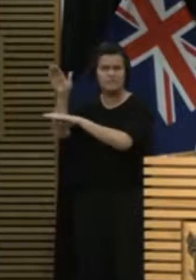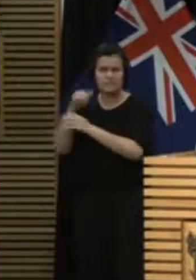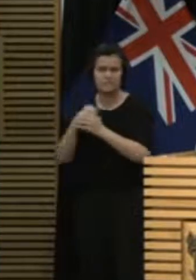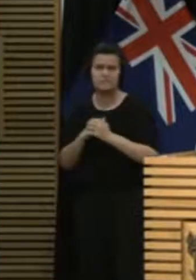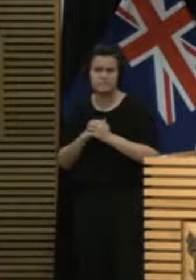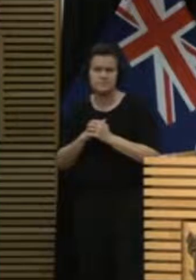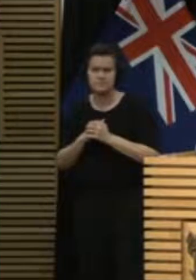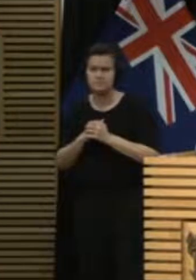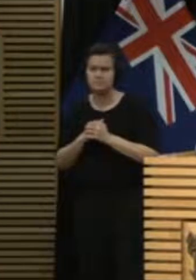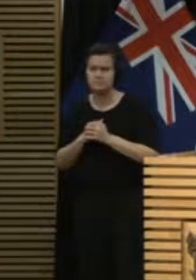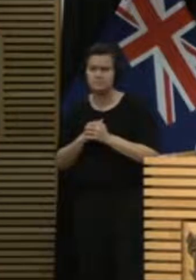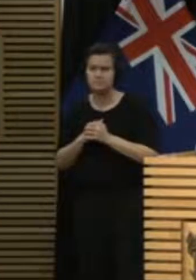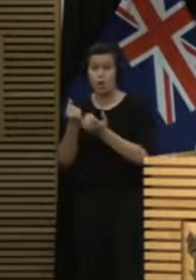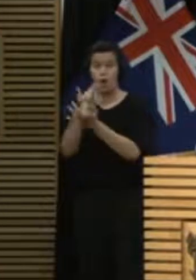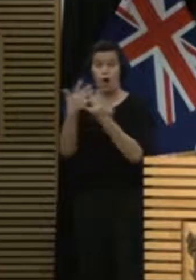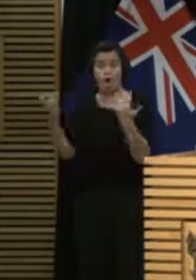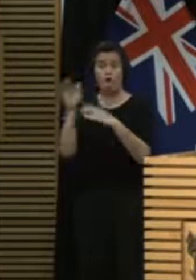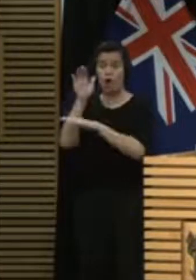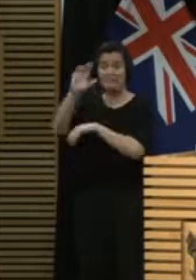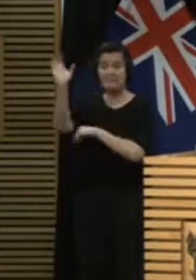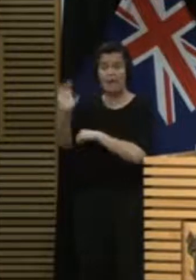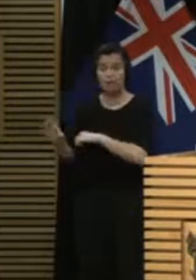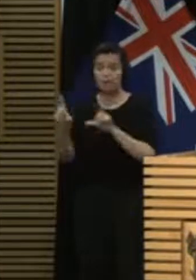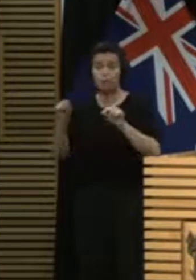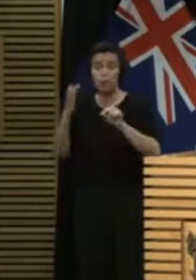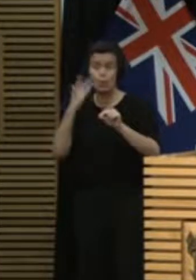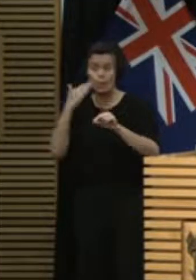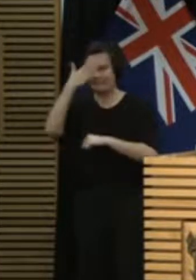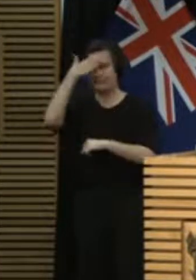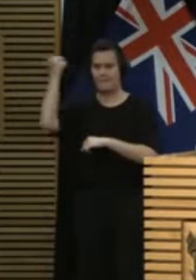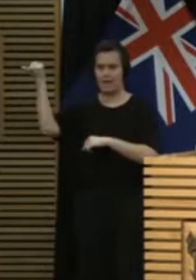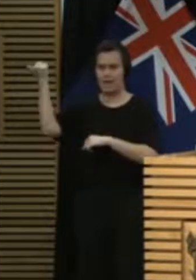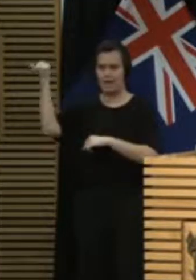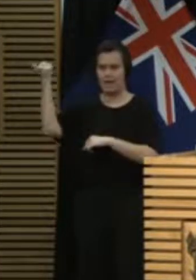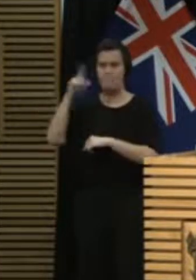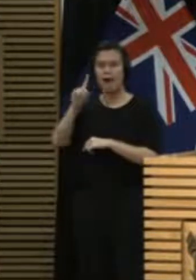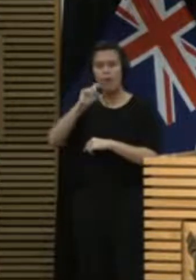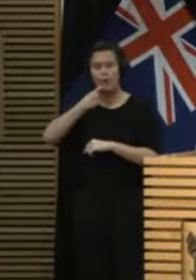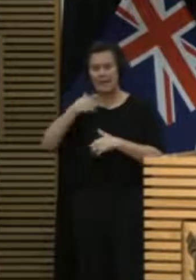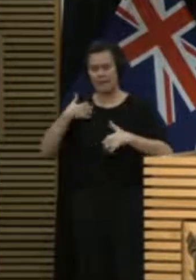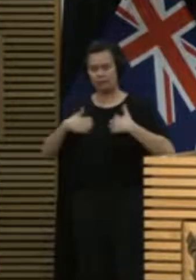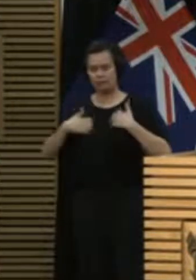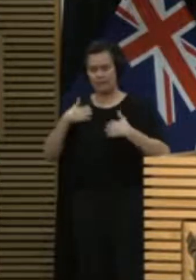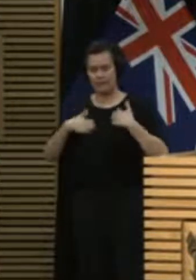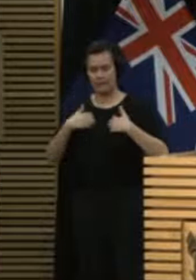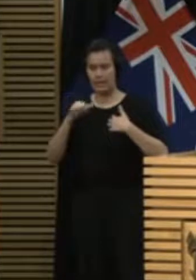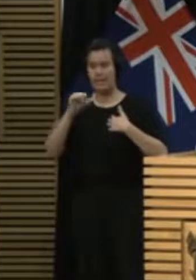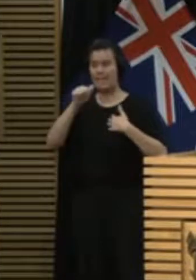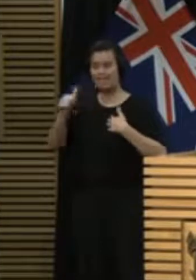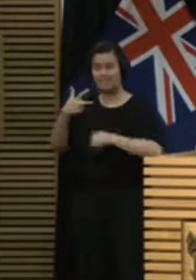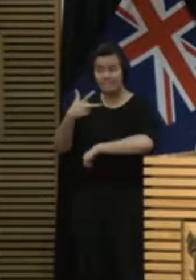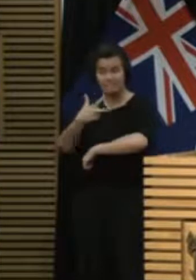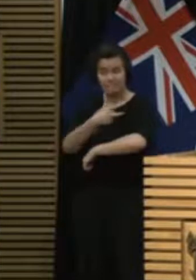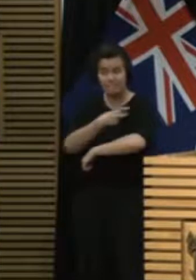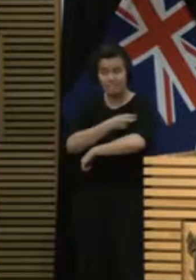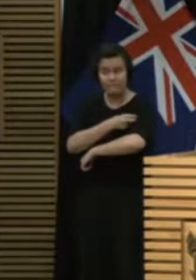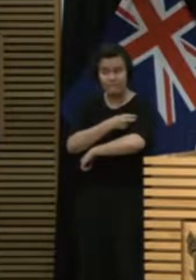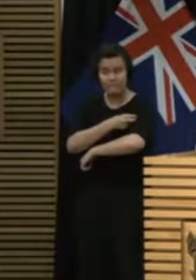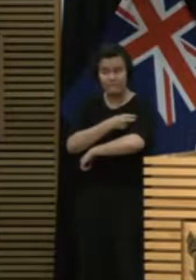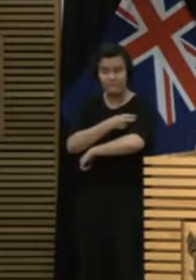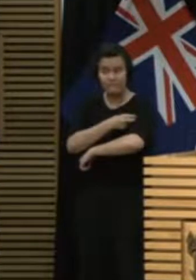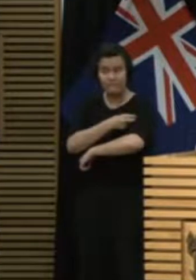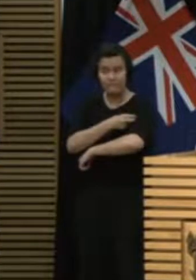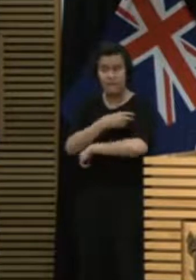summer. What will be interesting is to see whether or not any opt back in during the winter period when there is some view that, of